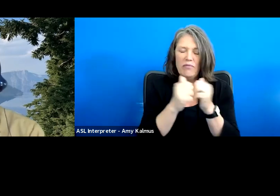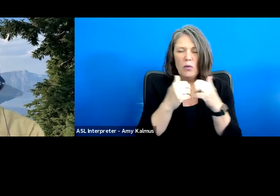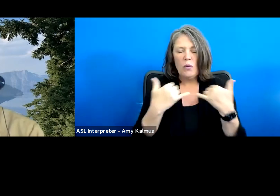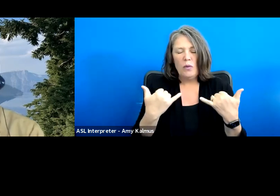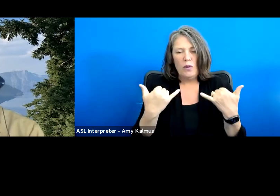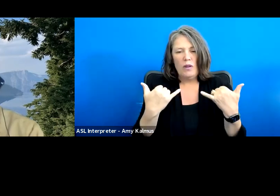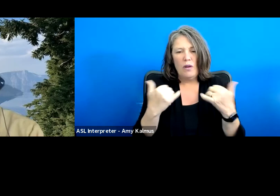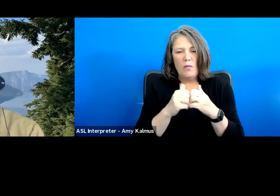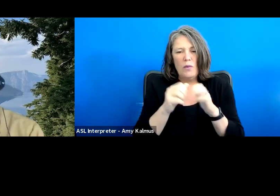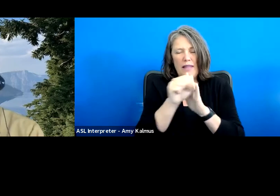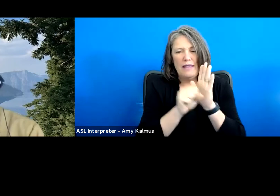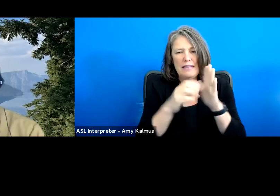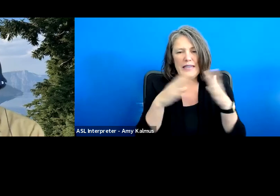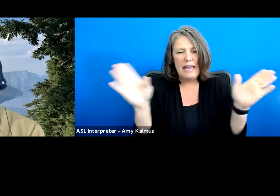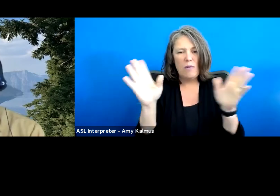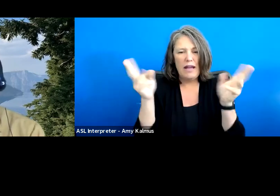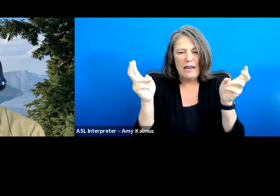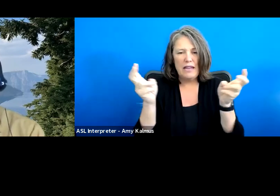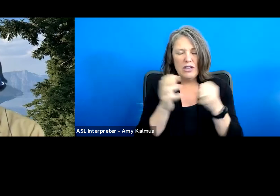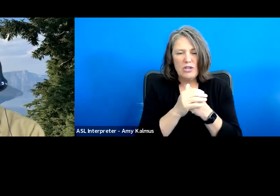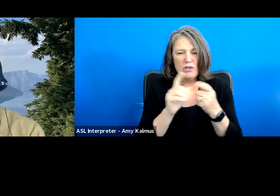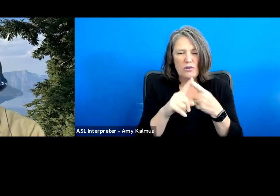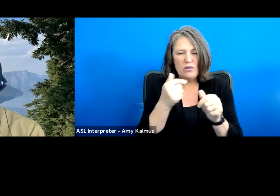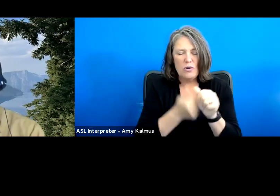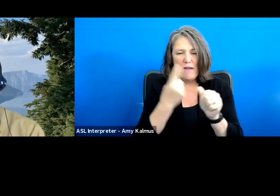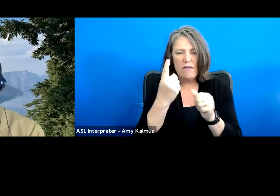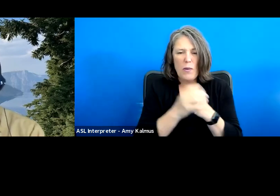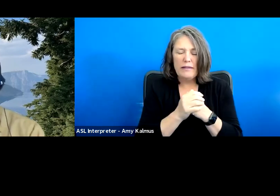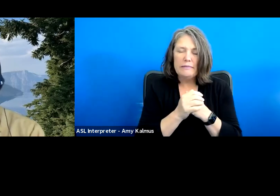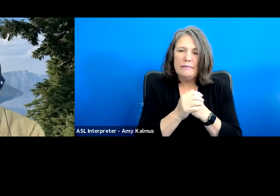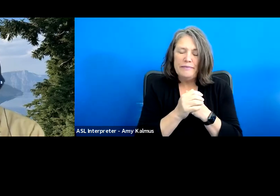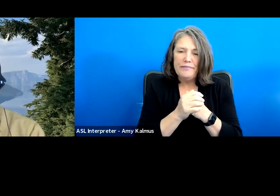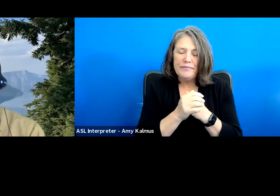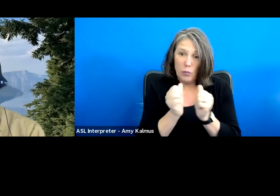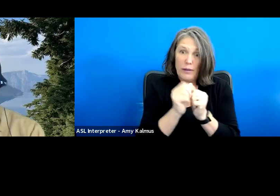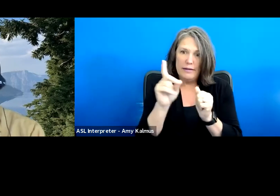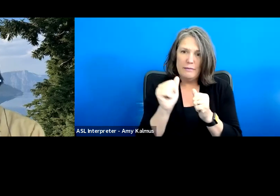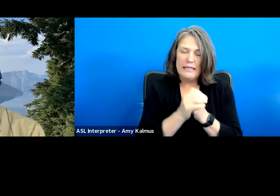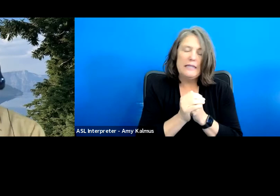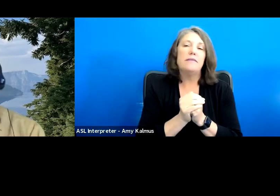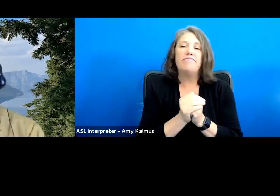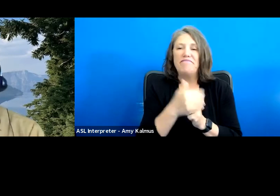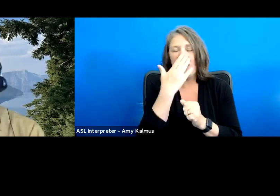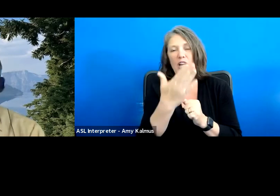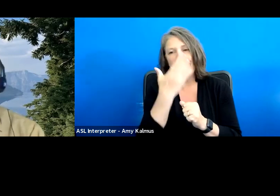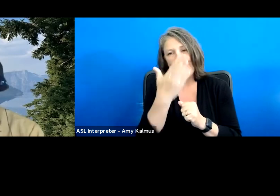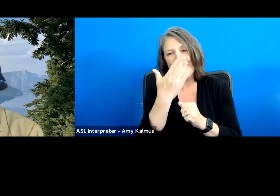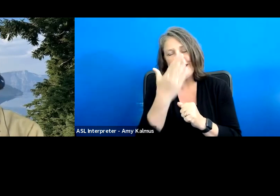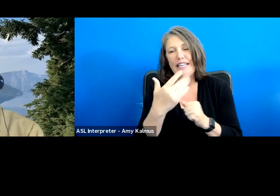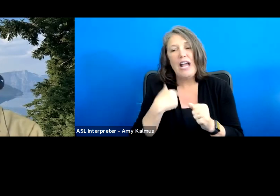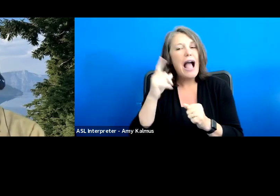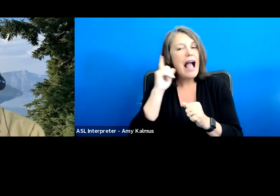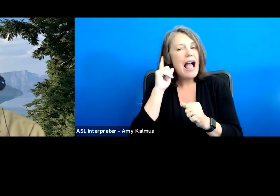the statewide issues that affect people with disabilities. Good, good. So I